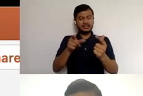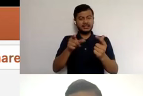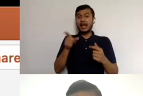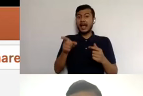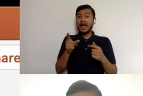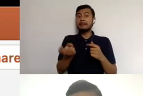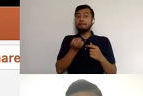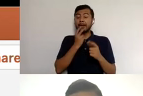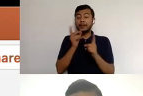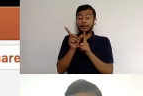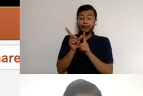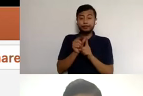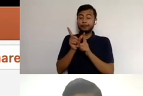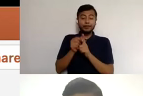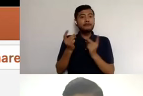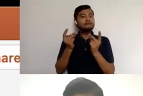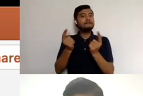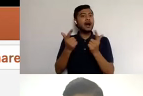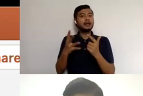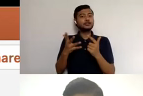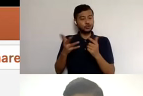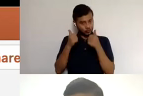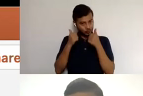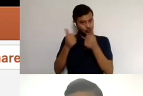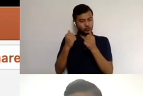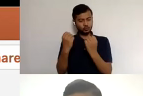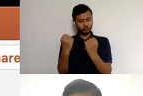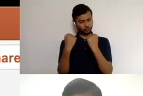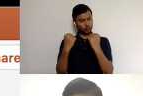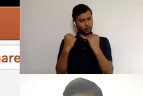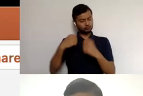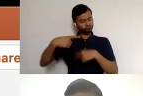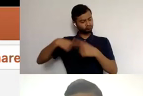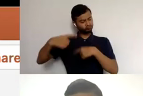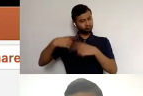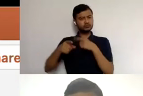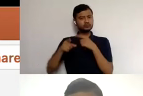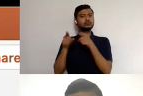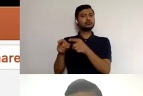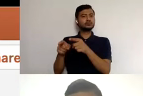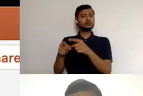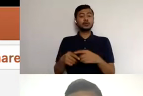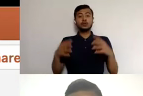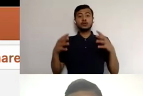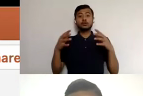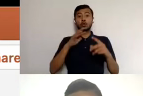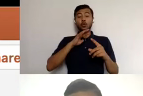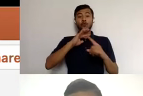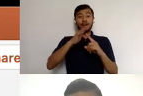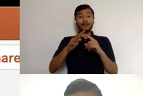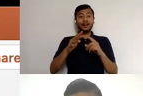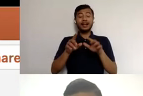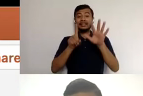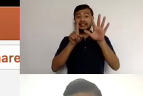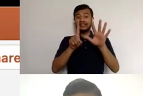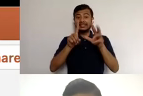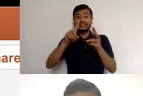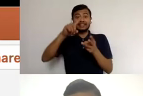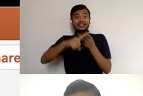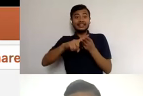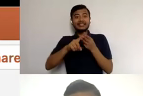6E expands on the existing Wi-Fi 6 standard by adding the 6 gigahertz band.